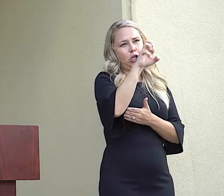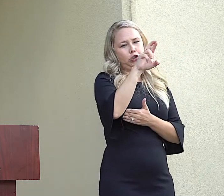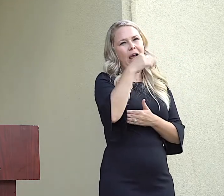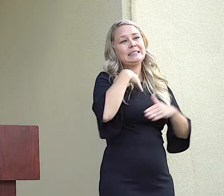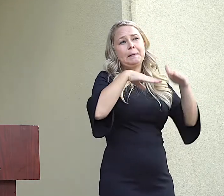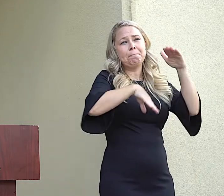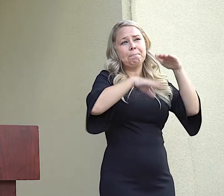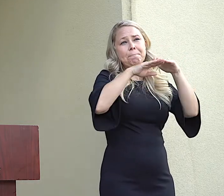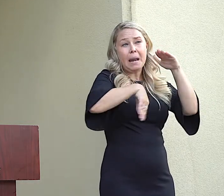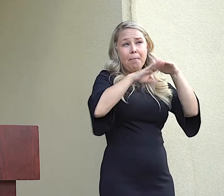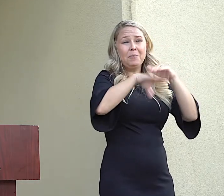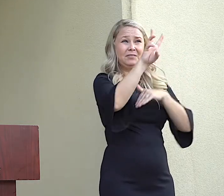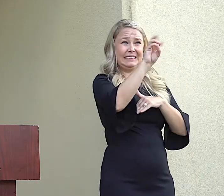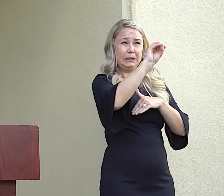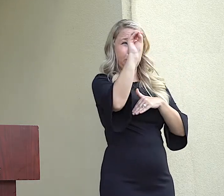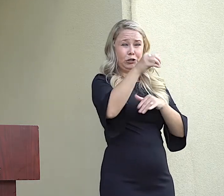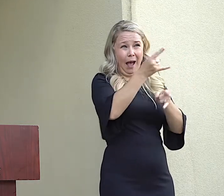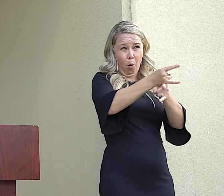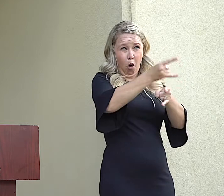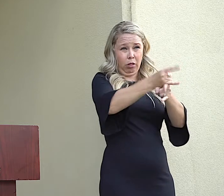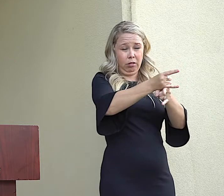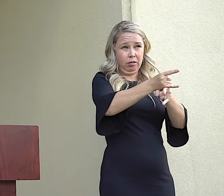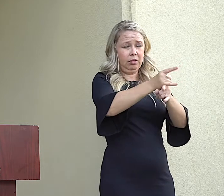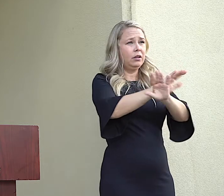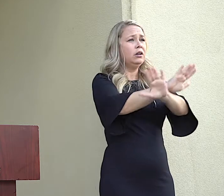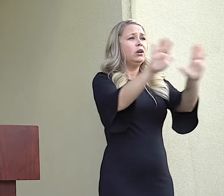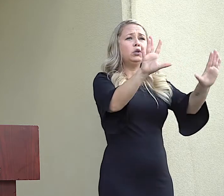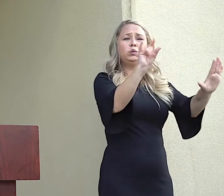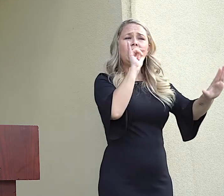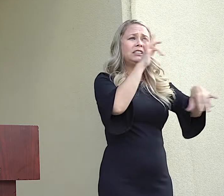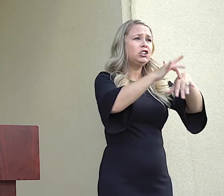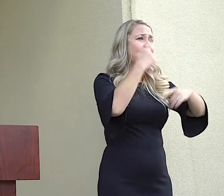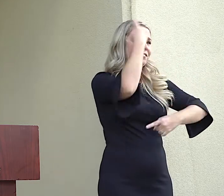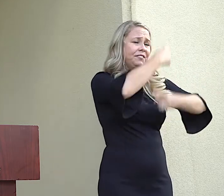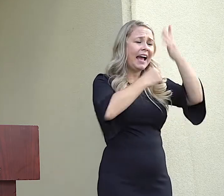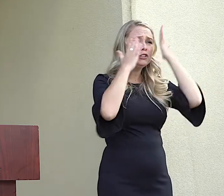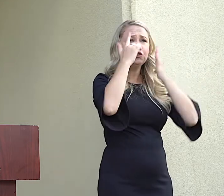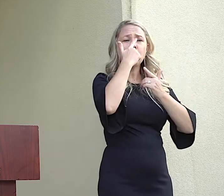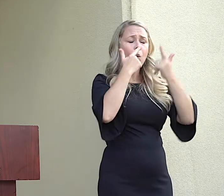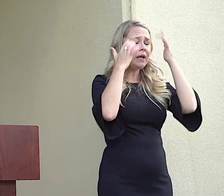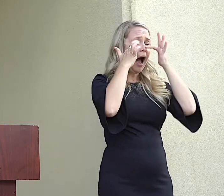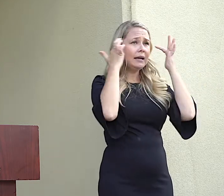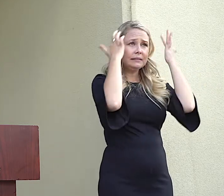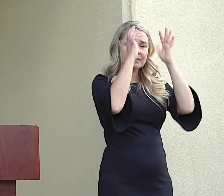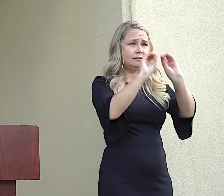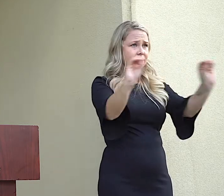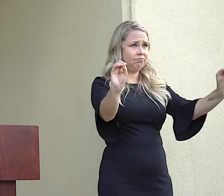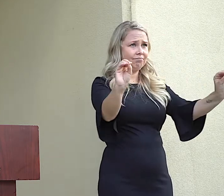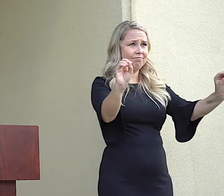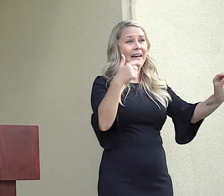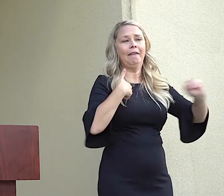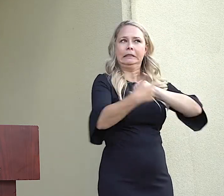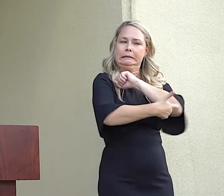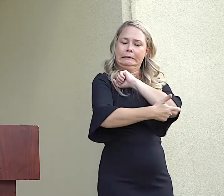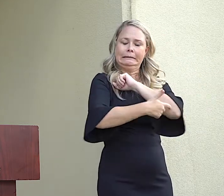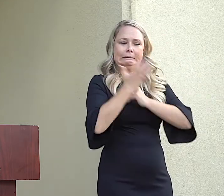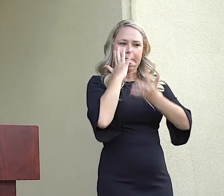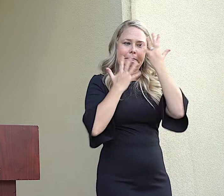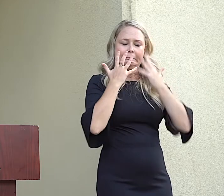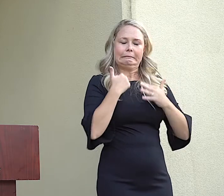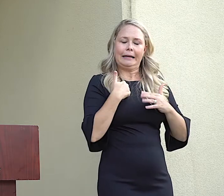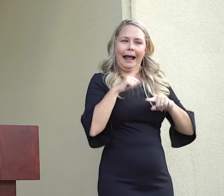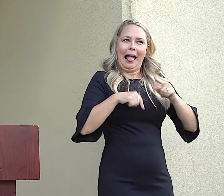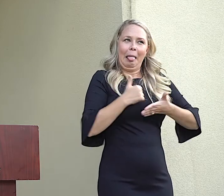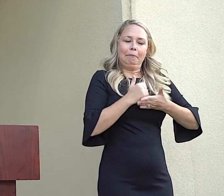least 60% alcohol. Do not touch your face, your nose, your eyes. I have a temptation to do that, I can't help